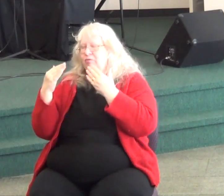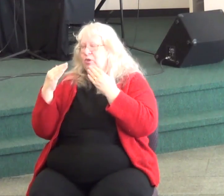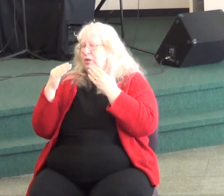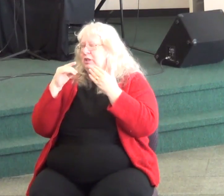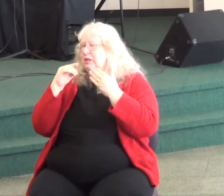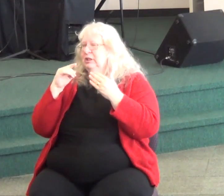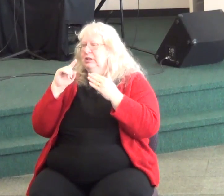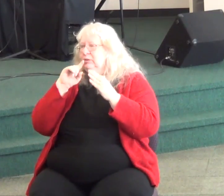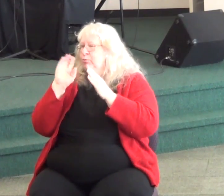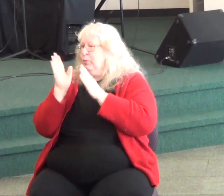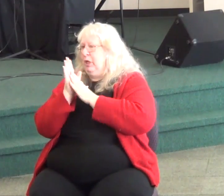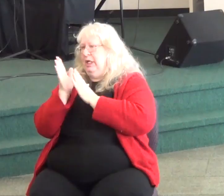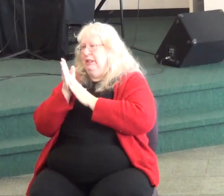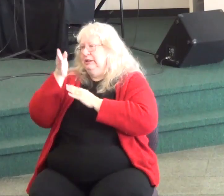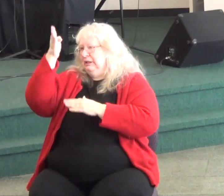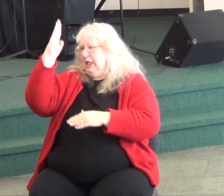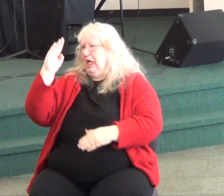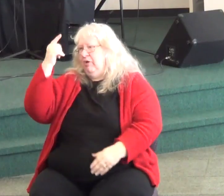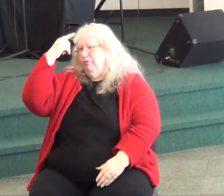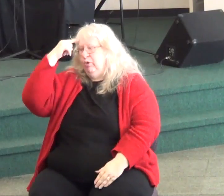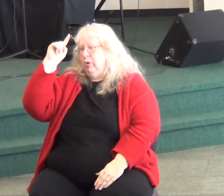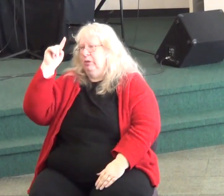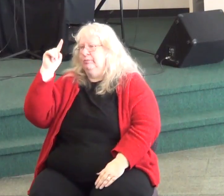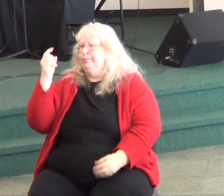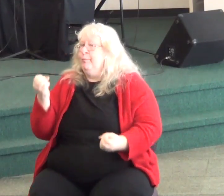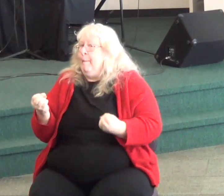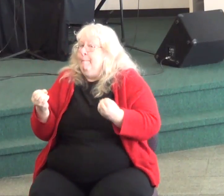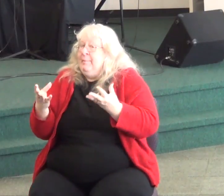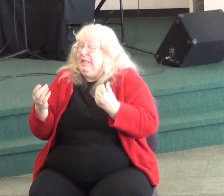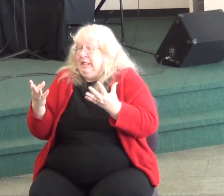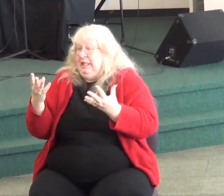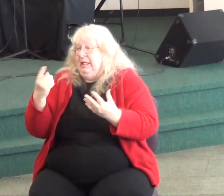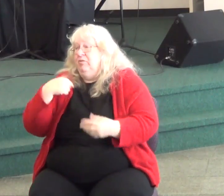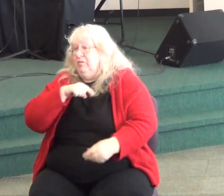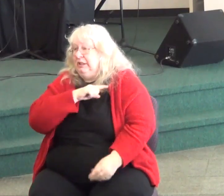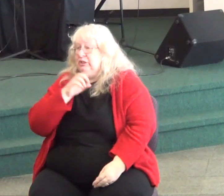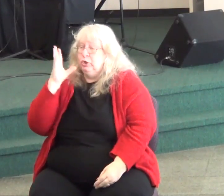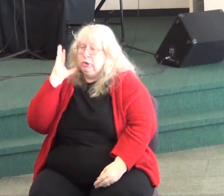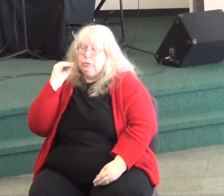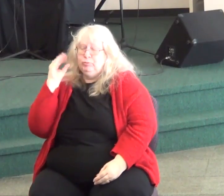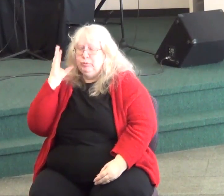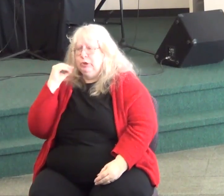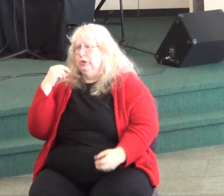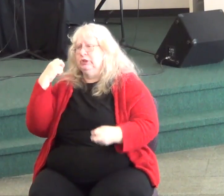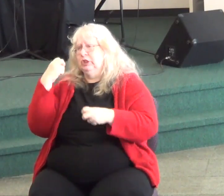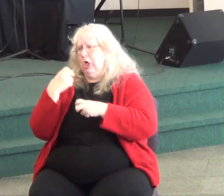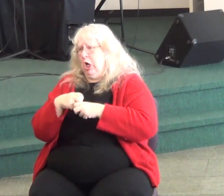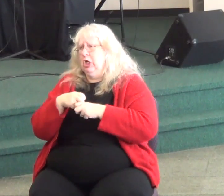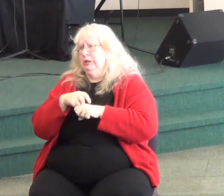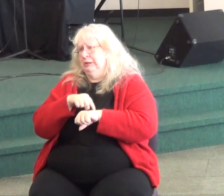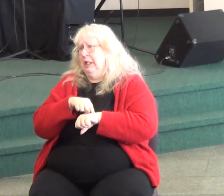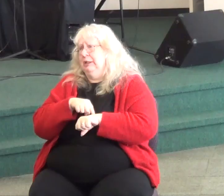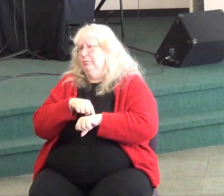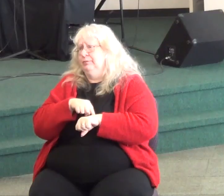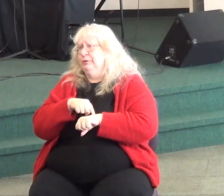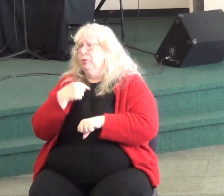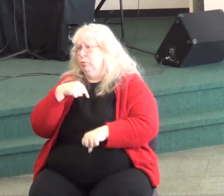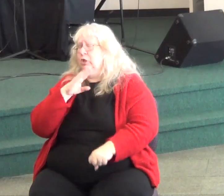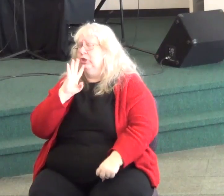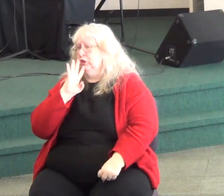for. You know, a lot of us in the room are really going through some traumatic times right now, and we're going to talk about that in a little